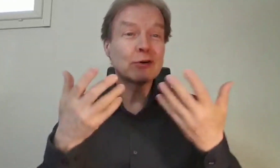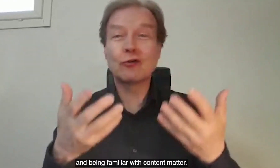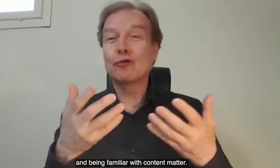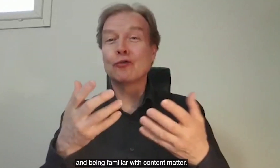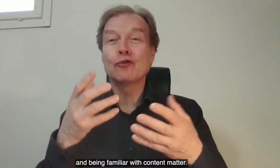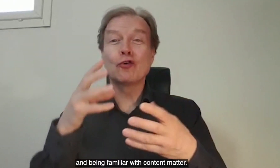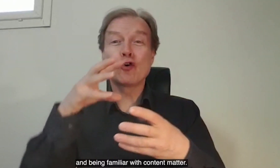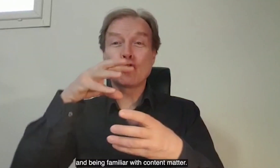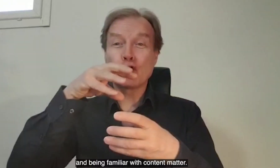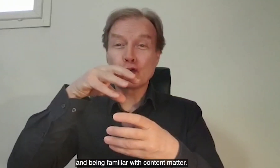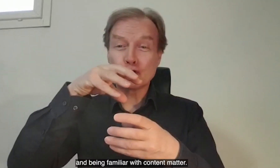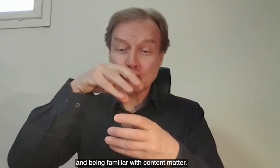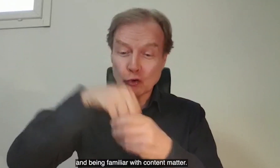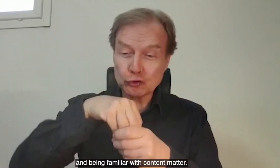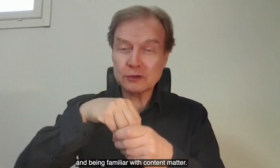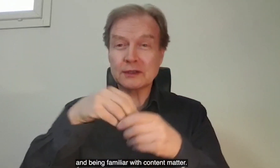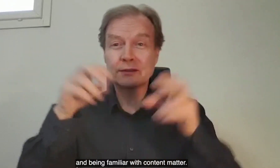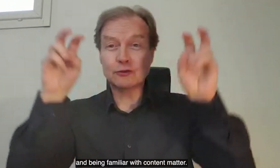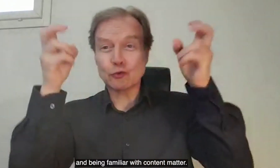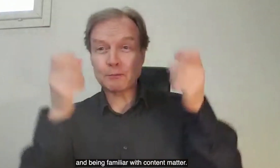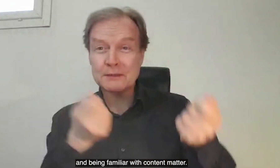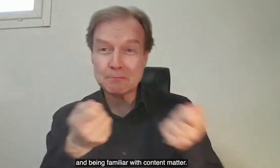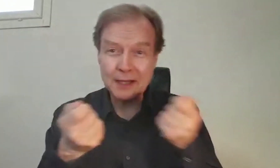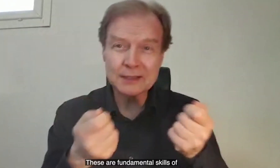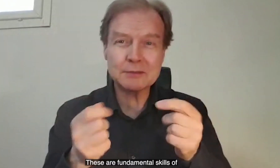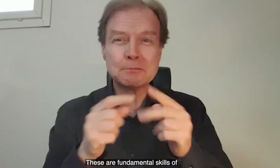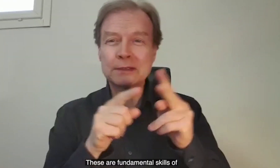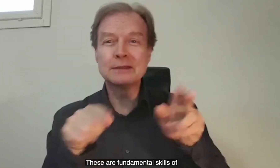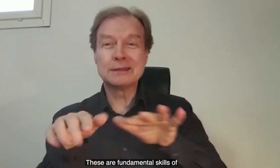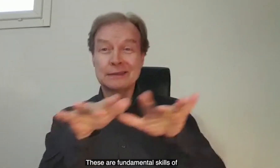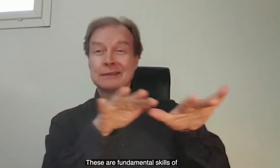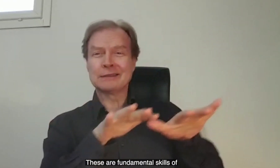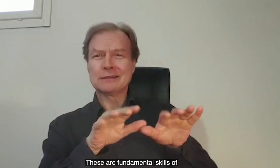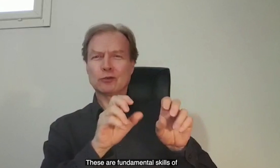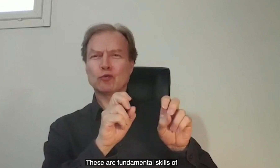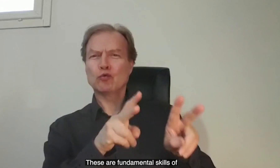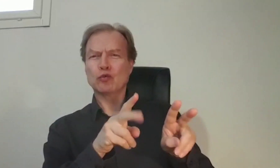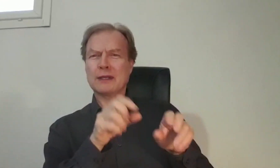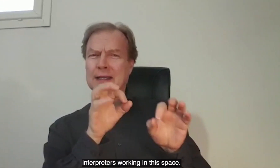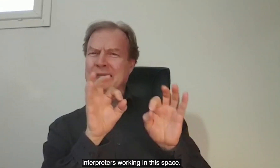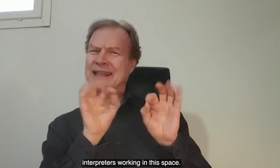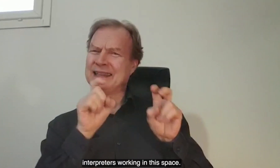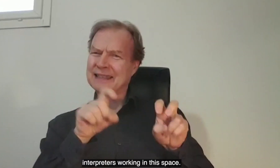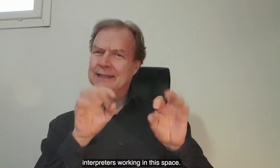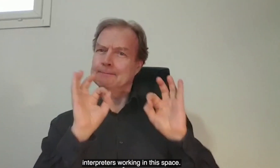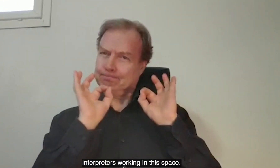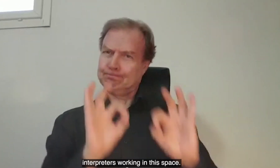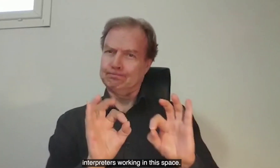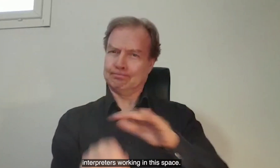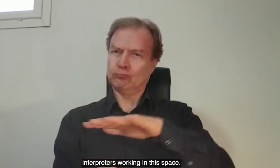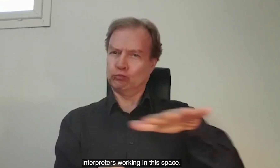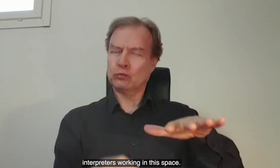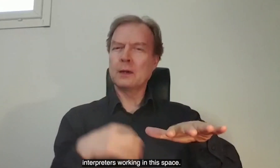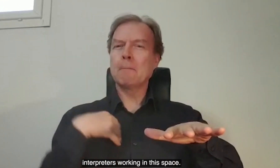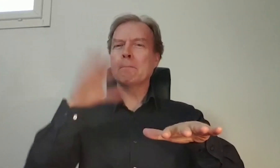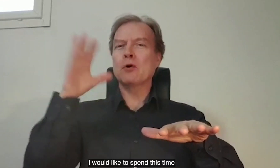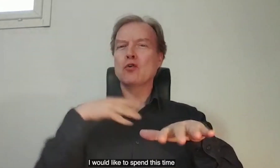interpreting techniques, and being familiar with content matter. These are fundamental skills of interpreters working in